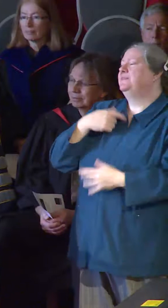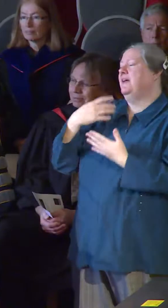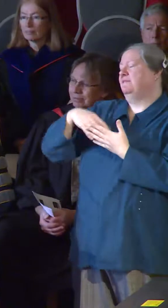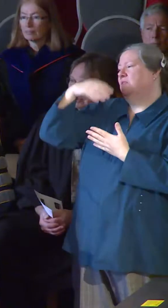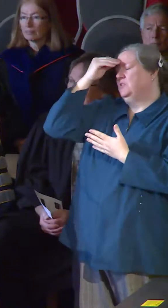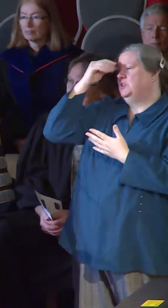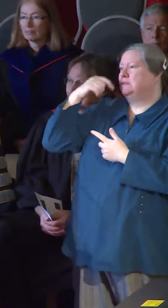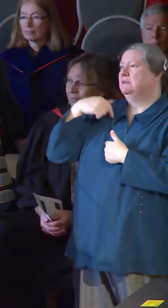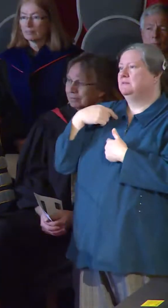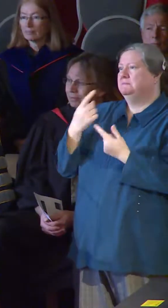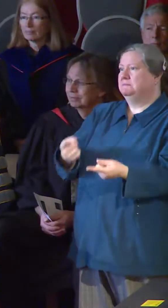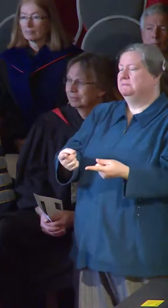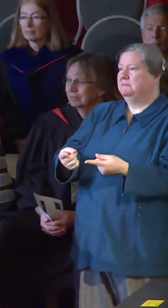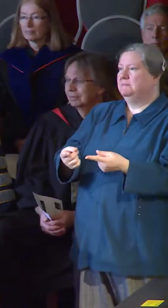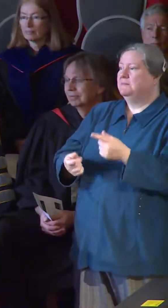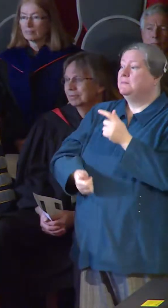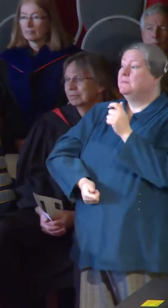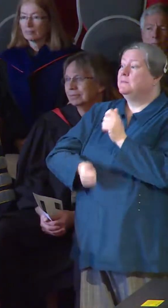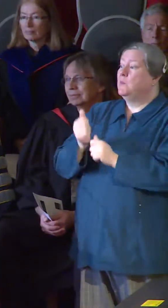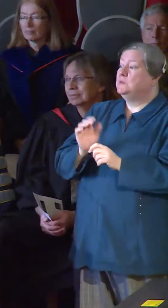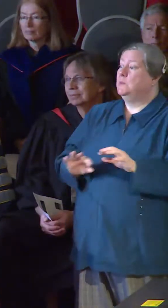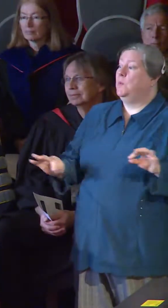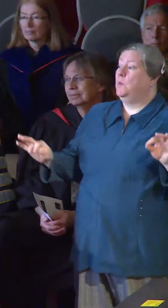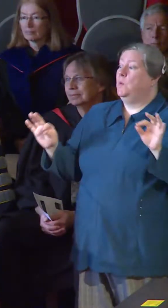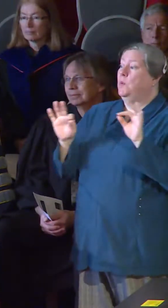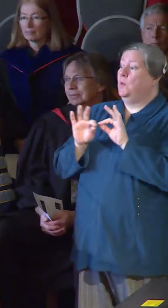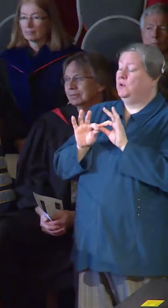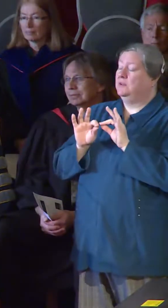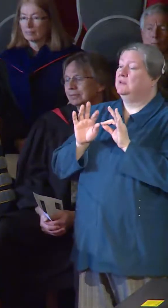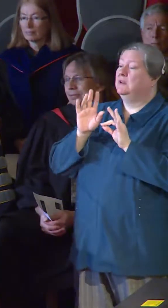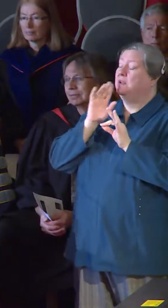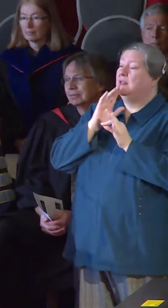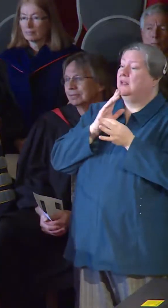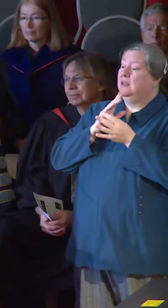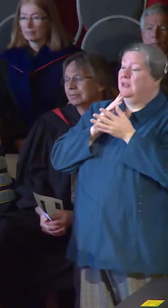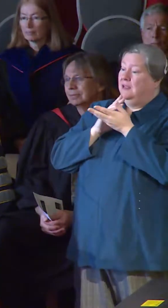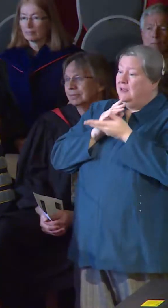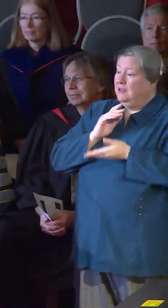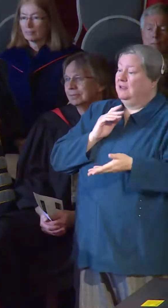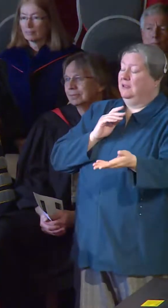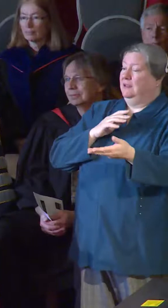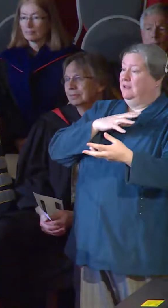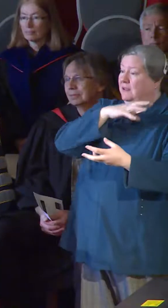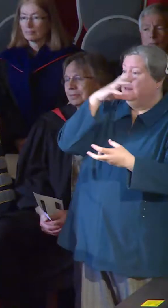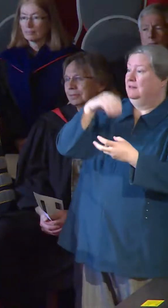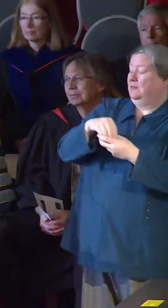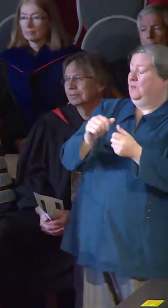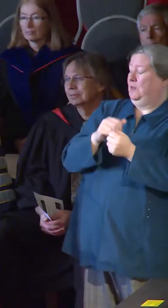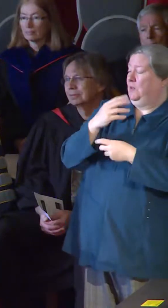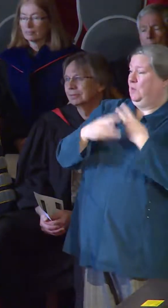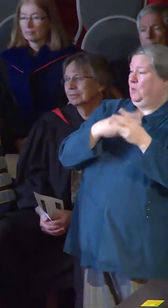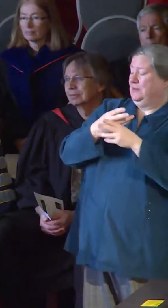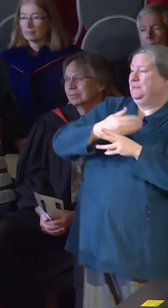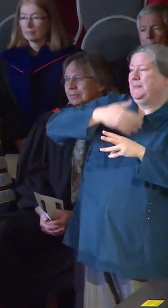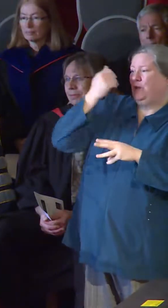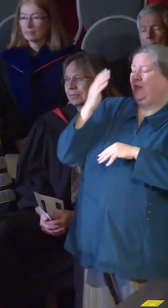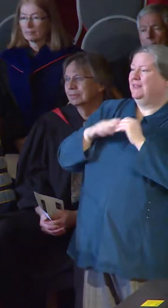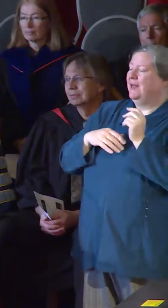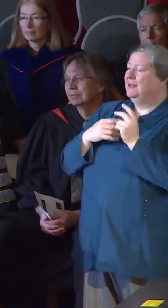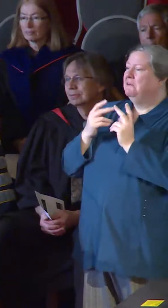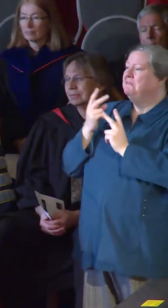more important to be a host of the world than to be a guest in the world. And as I look backwards,